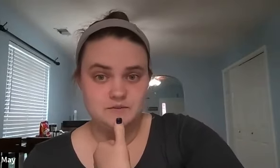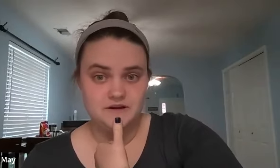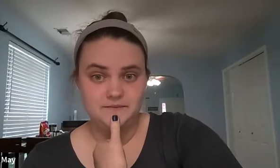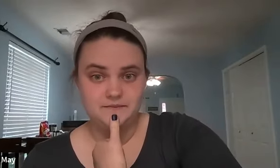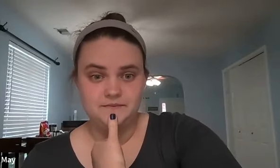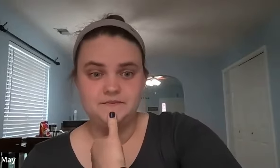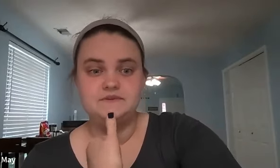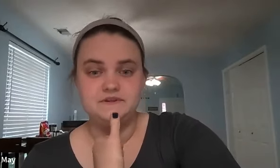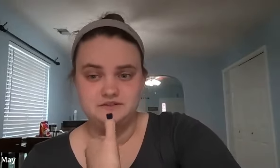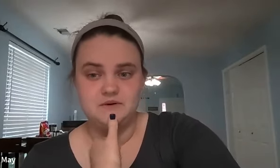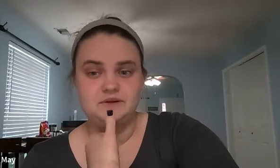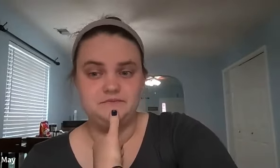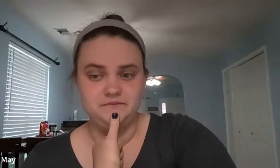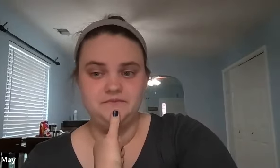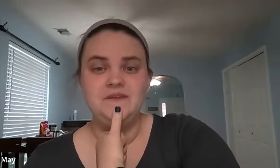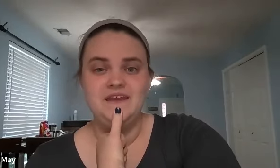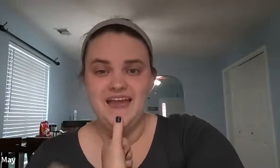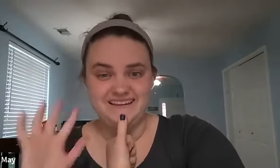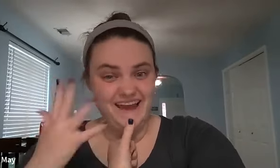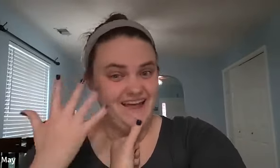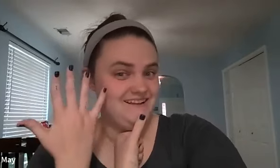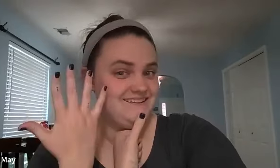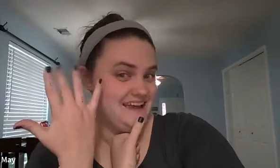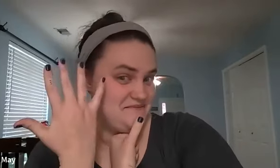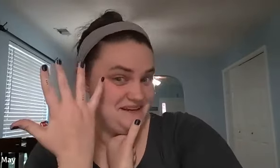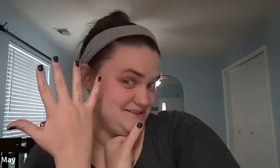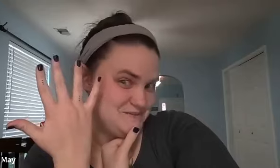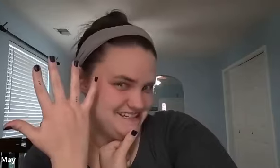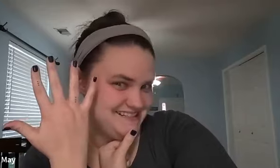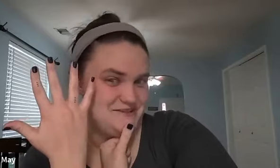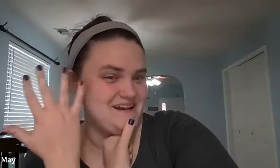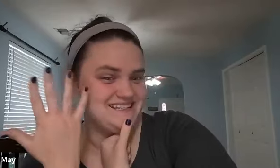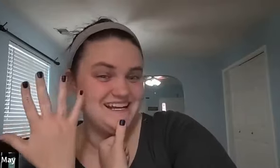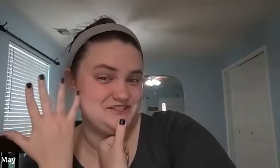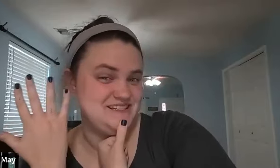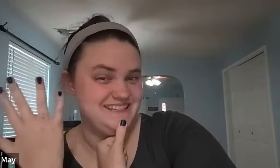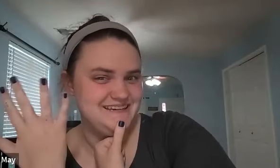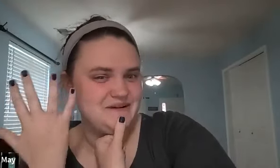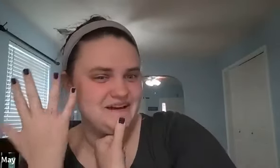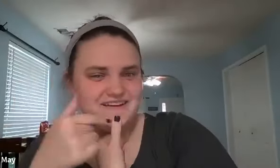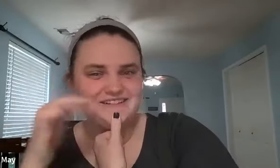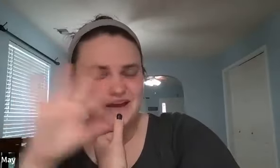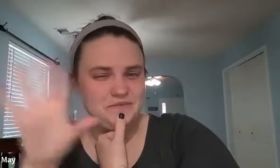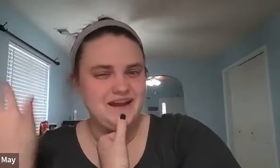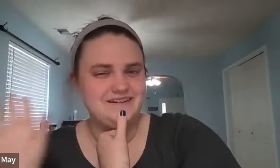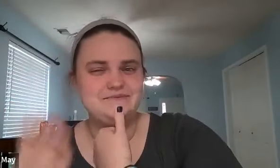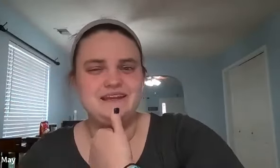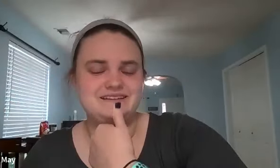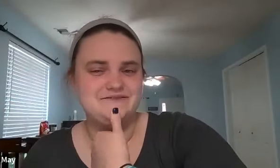strawberry. Strawberry. And I luckily have my nails painted, so you guys can actually see my nails to help kind of make a